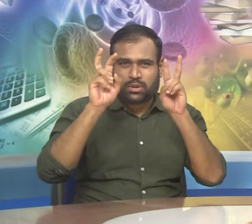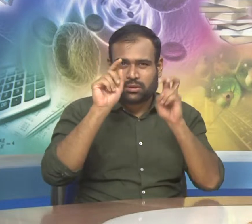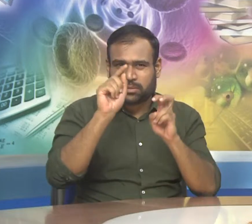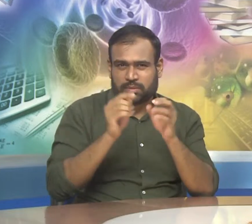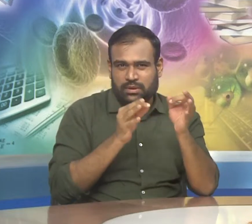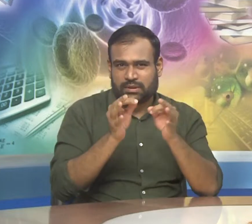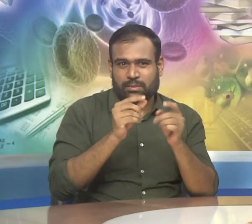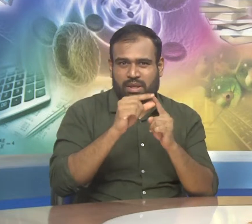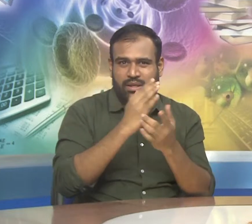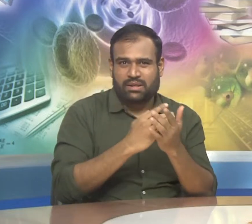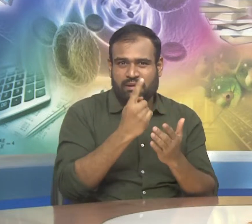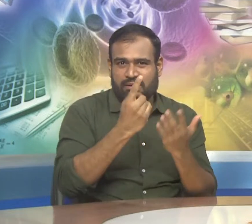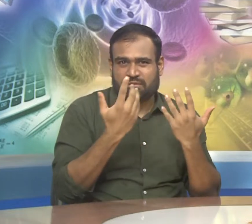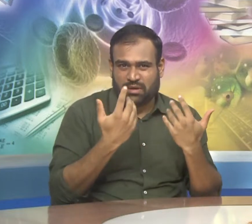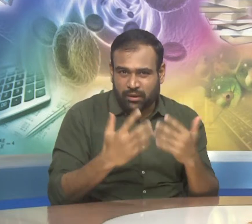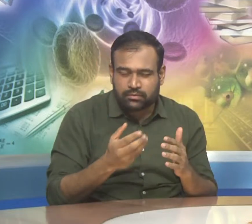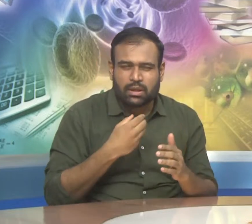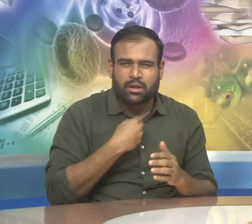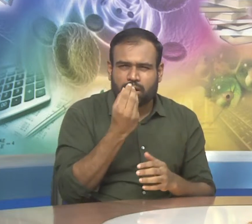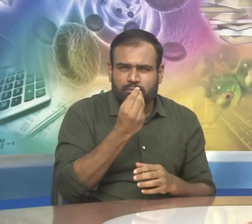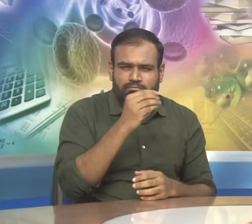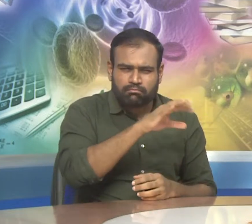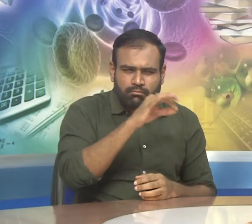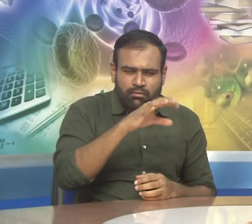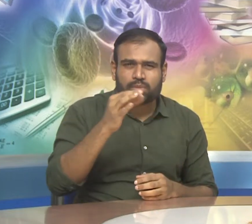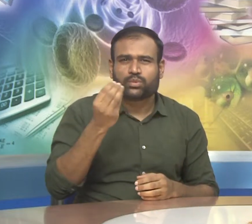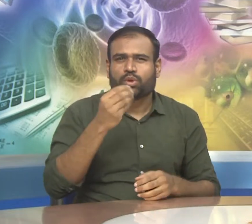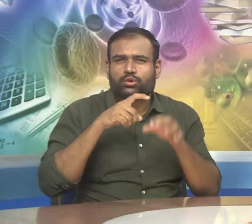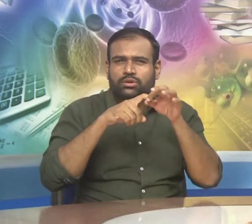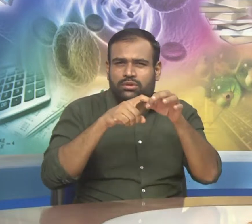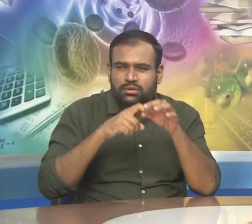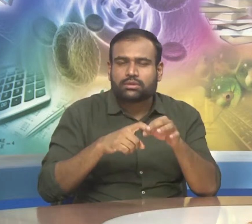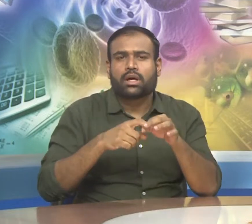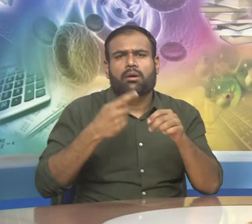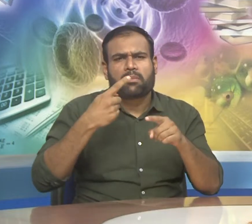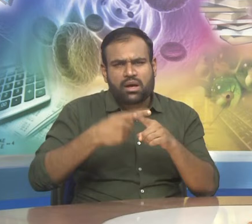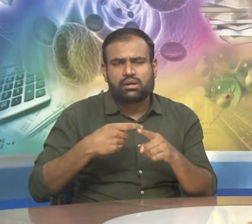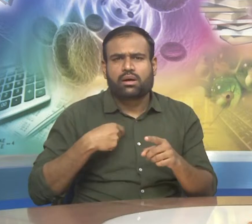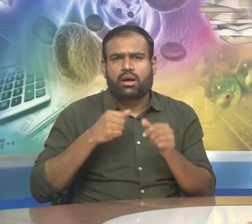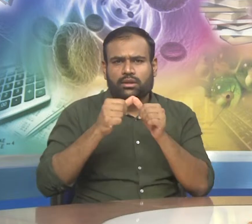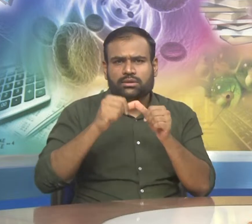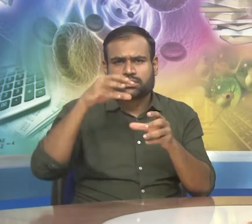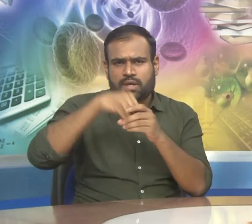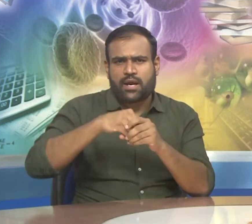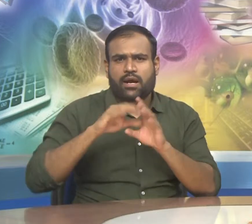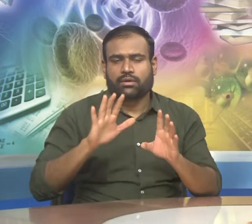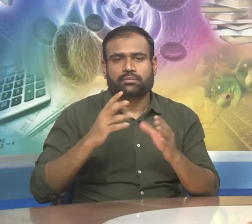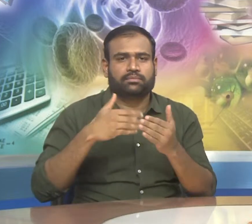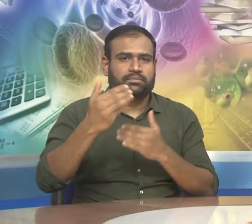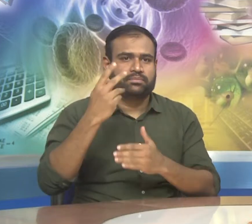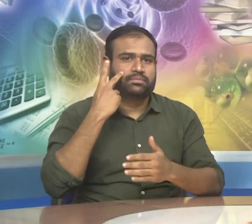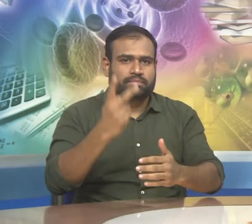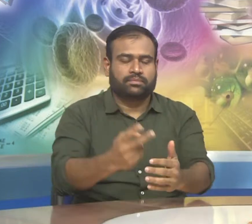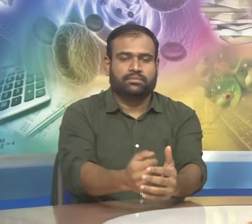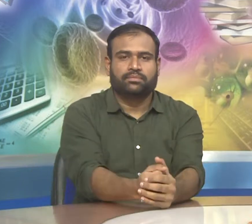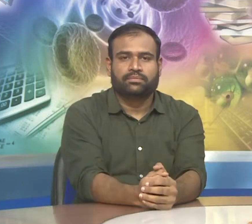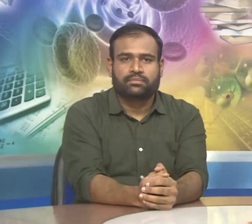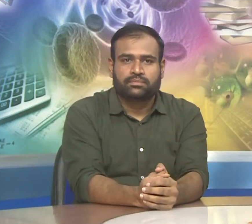In text questions, we discussed part 1. Let's see the question related